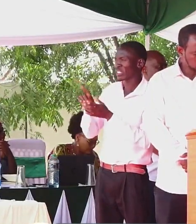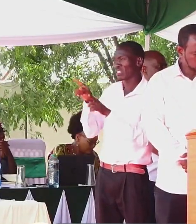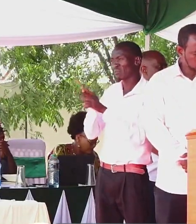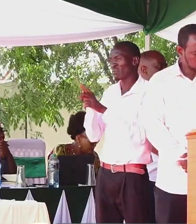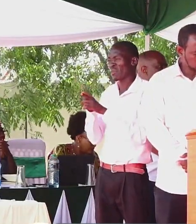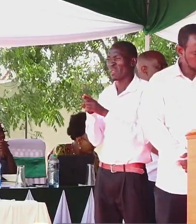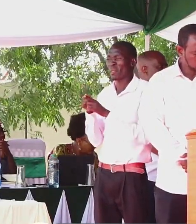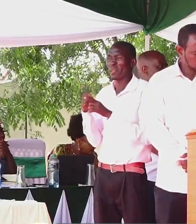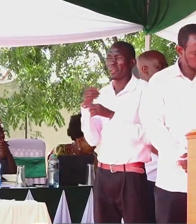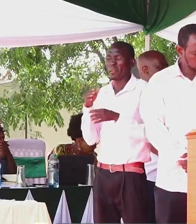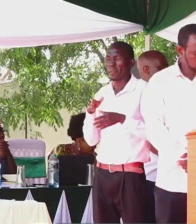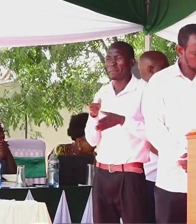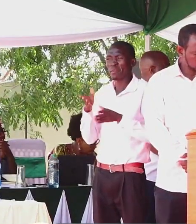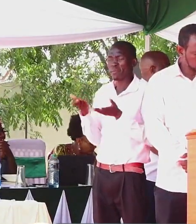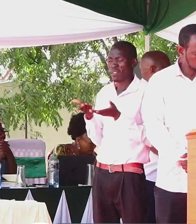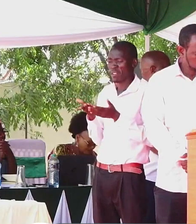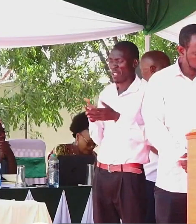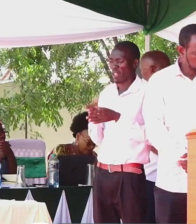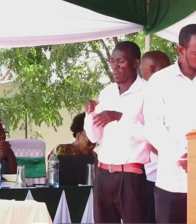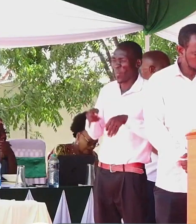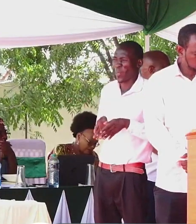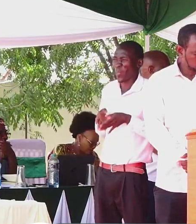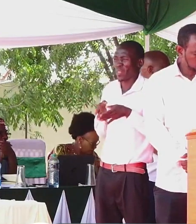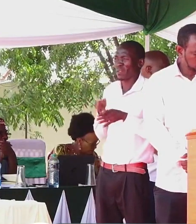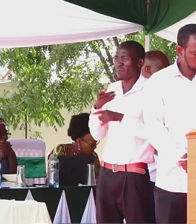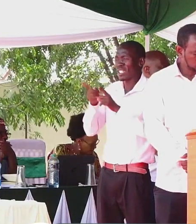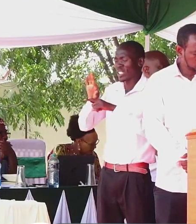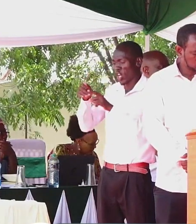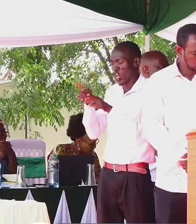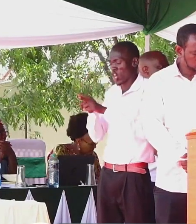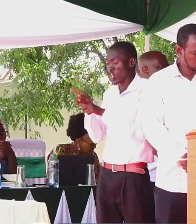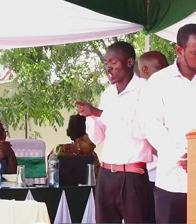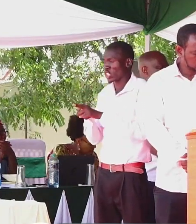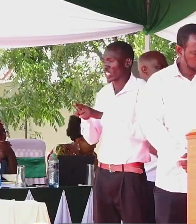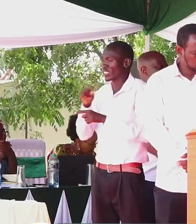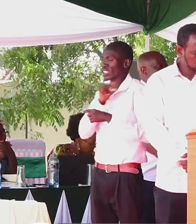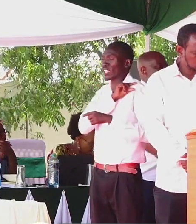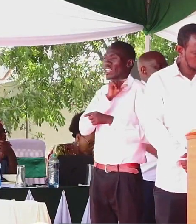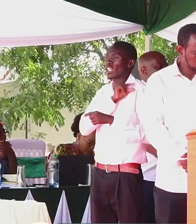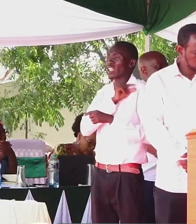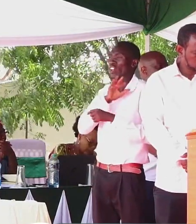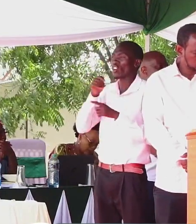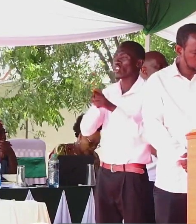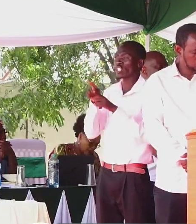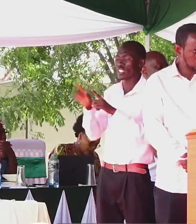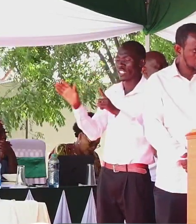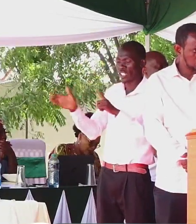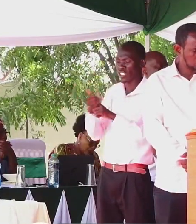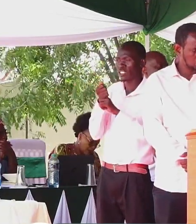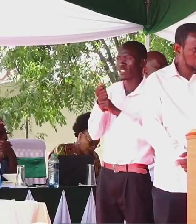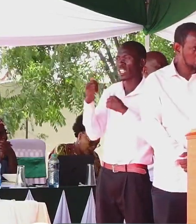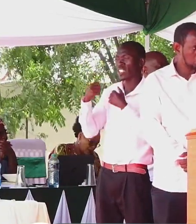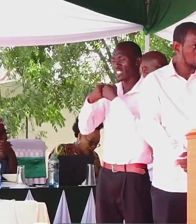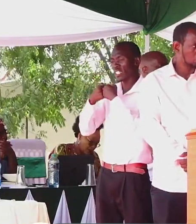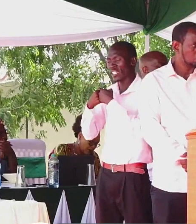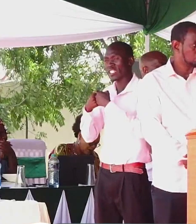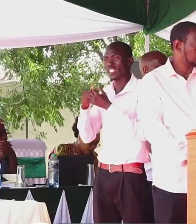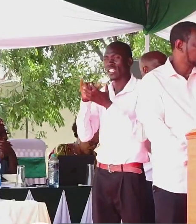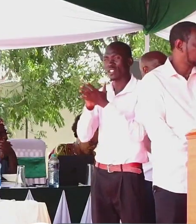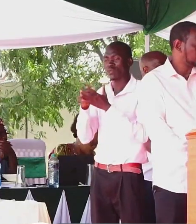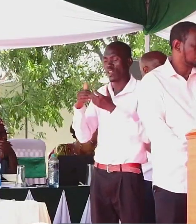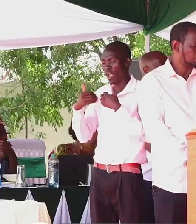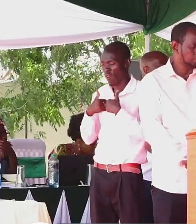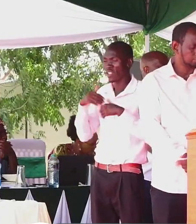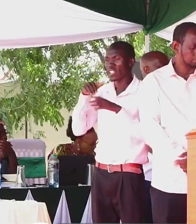malnourished. So, and generally, those are some of the achievements and challenges that we have in